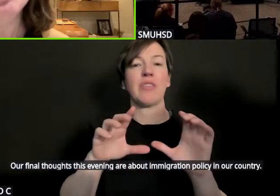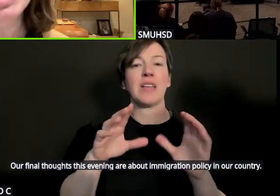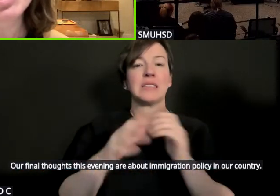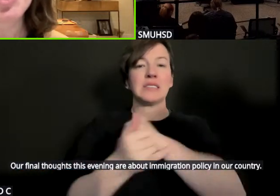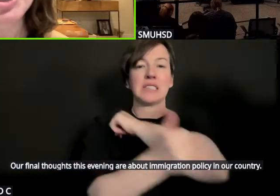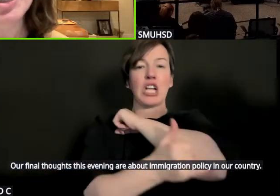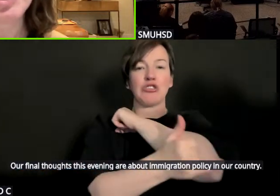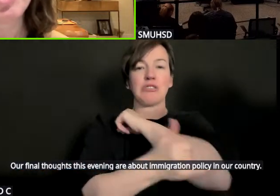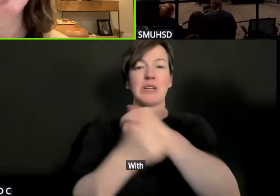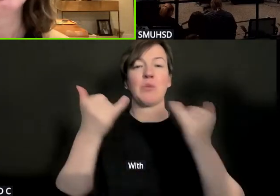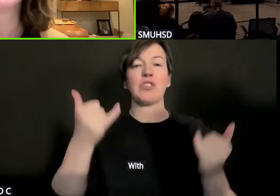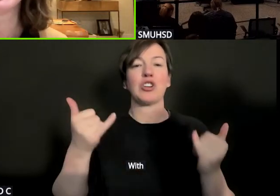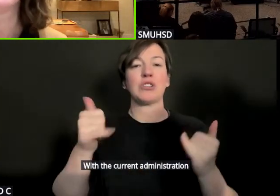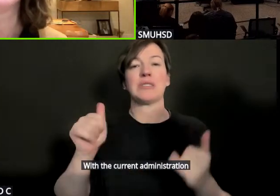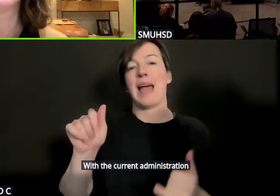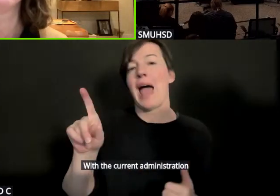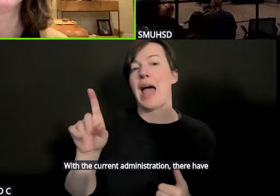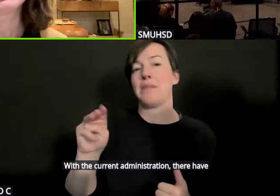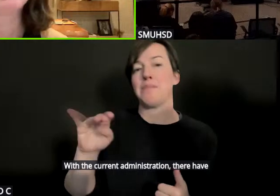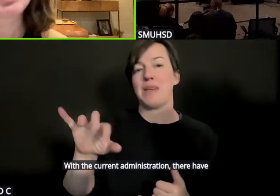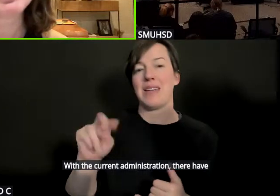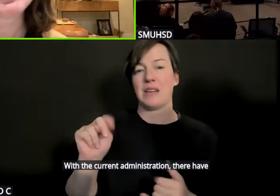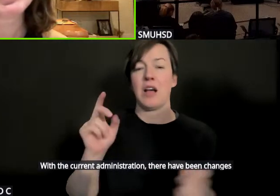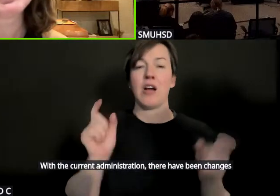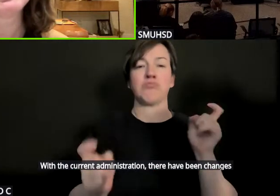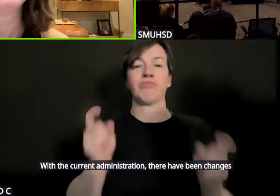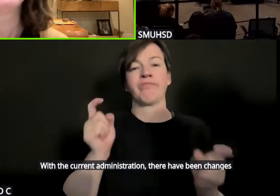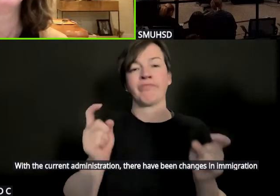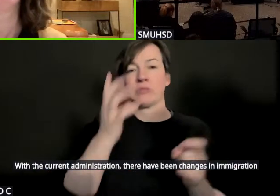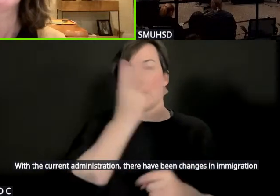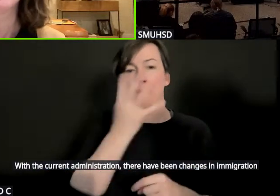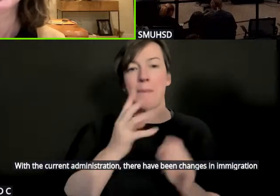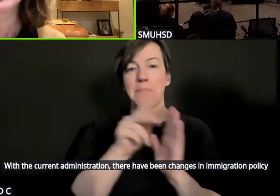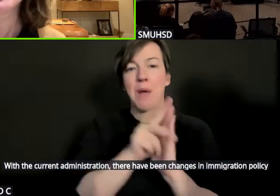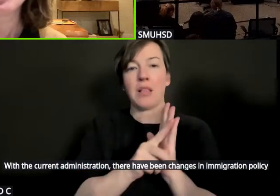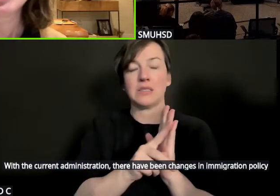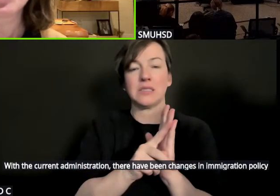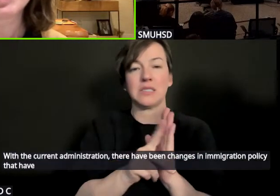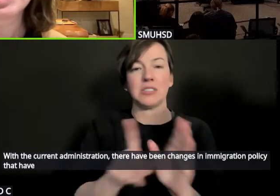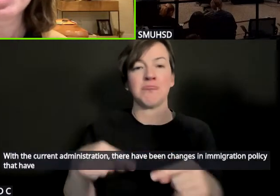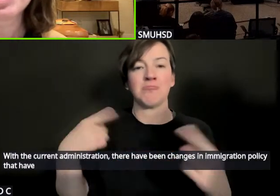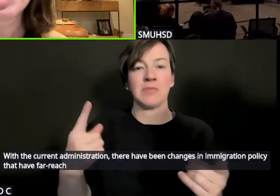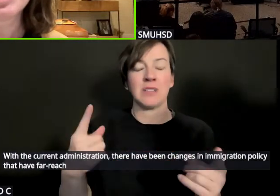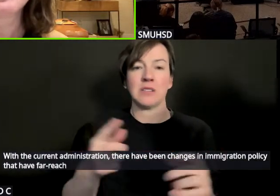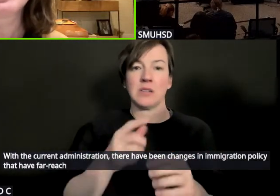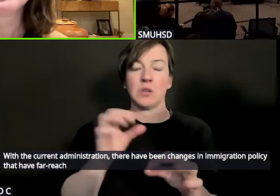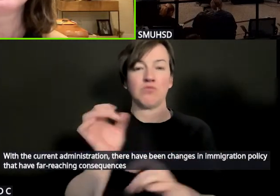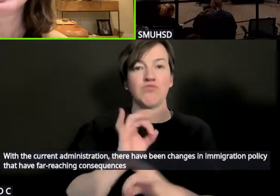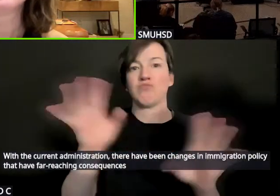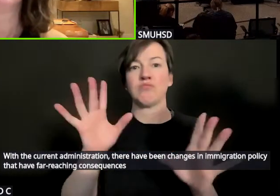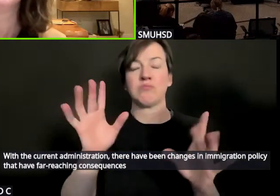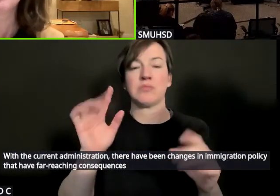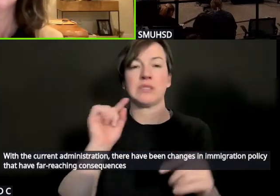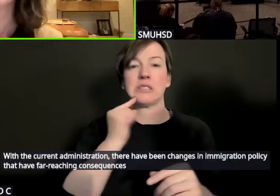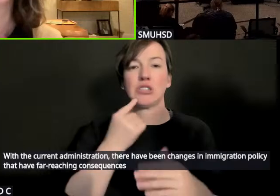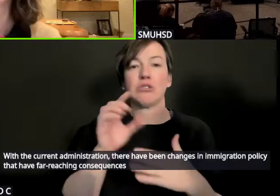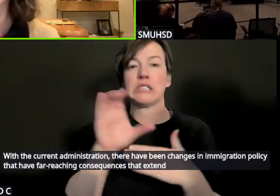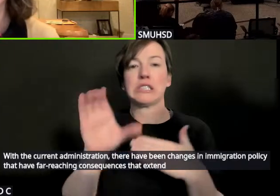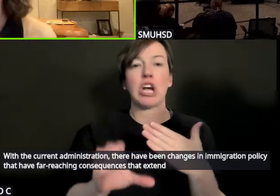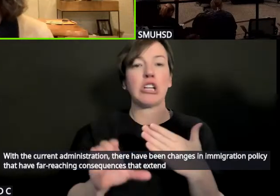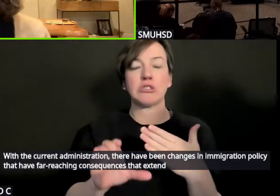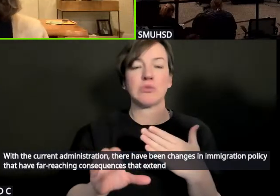current administration, there have been changes in immigration policy that have far-reaching consequences that extend